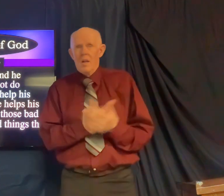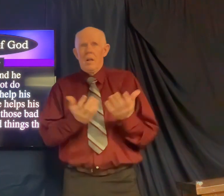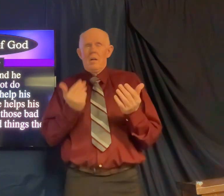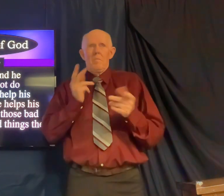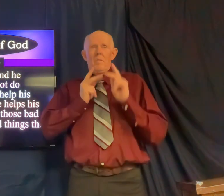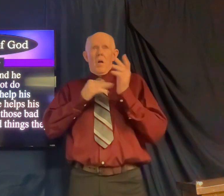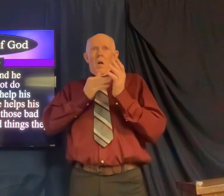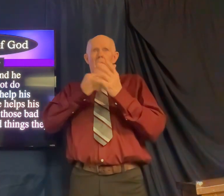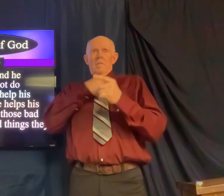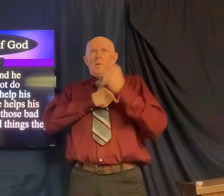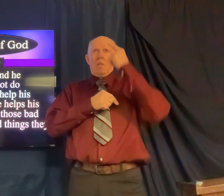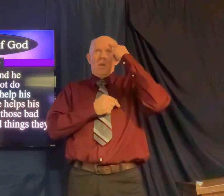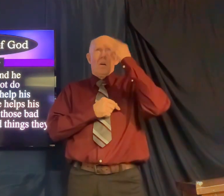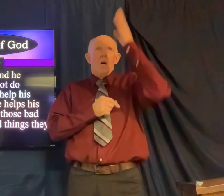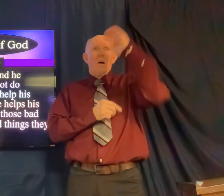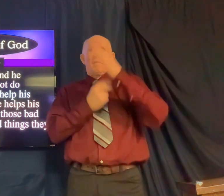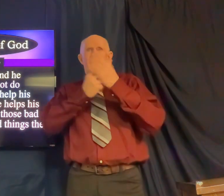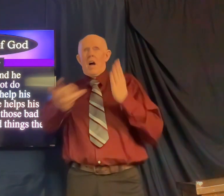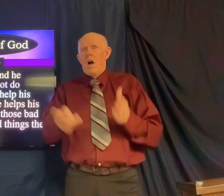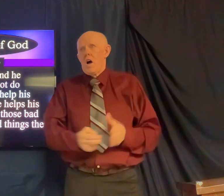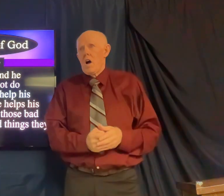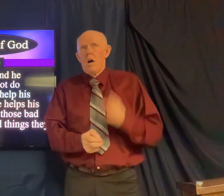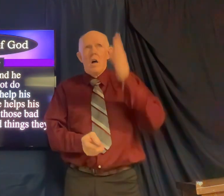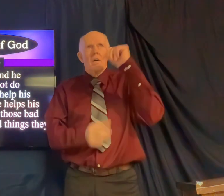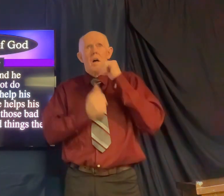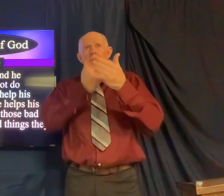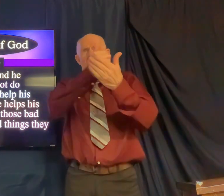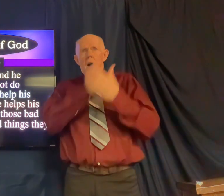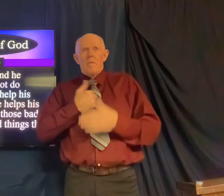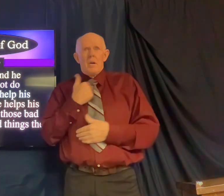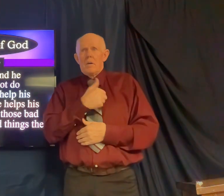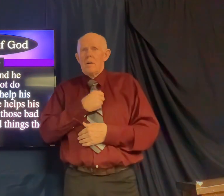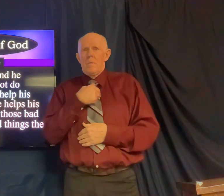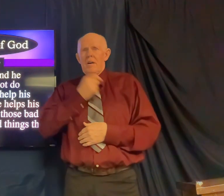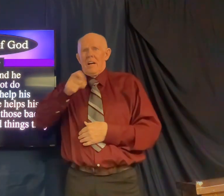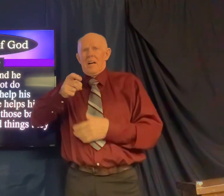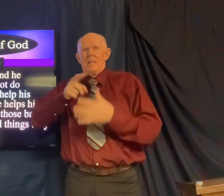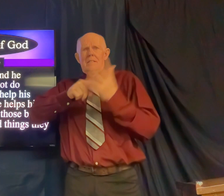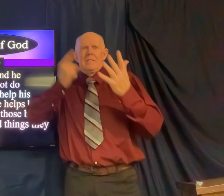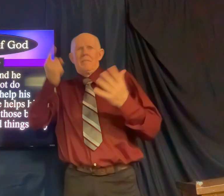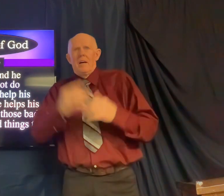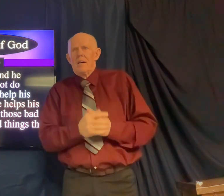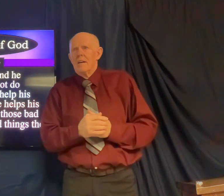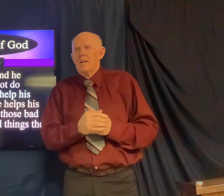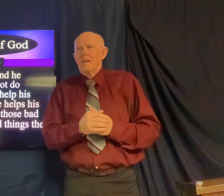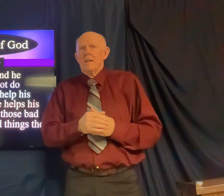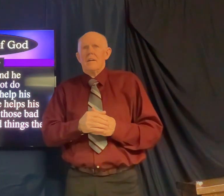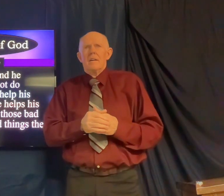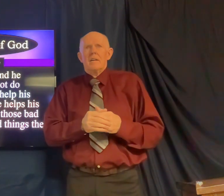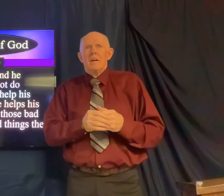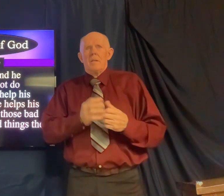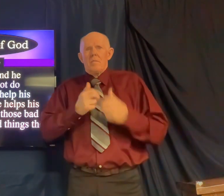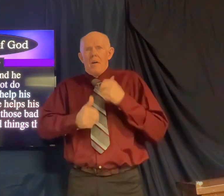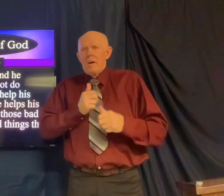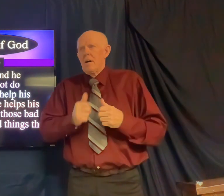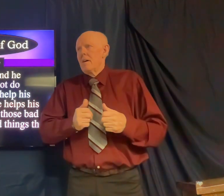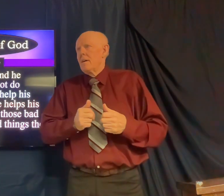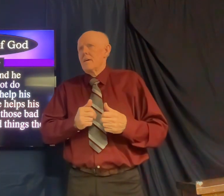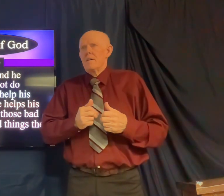He helps us. People often think that God fails, but He helps us with whatever we need.